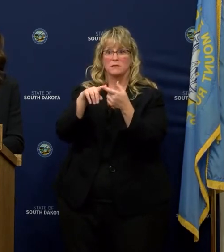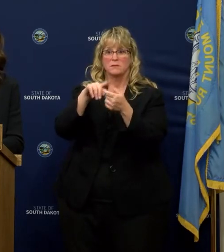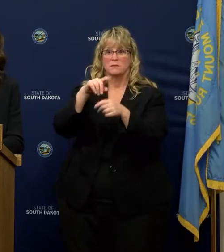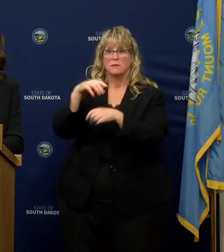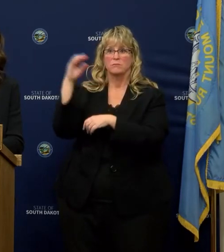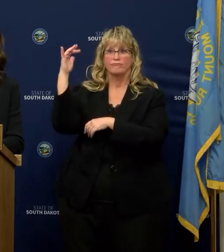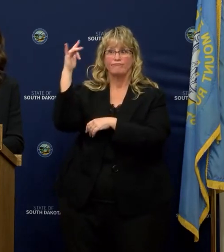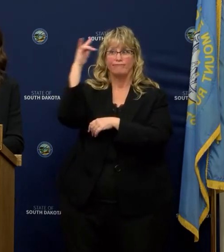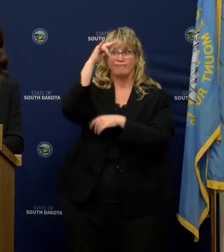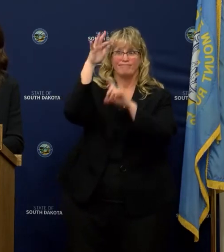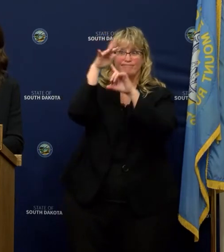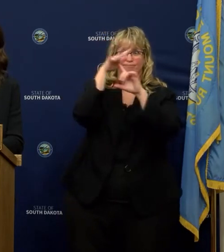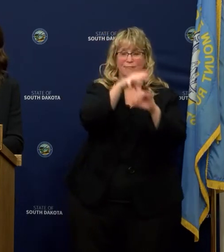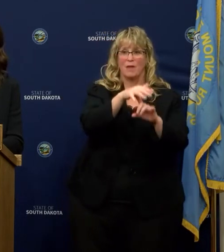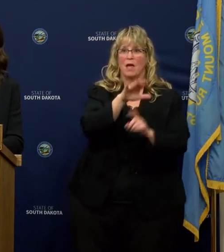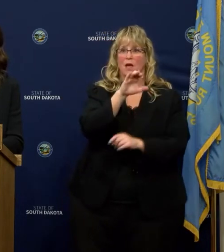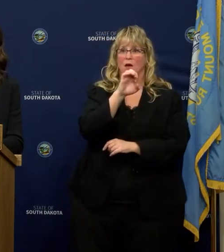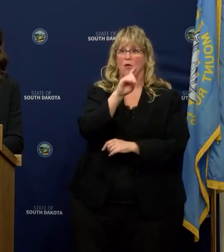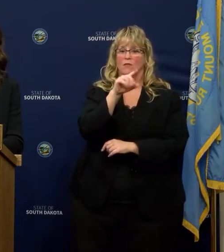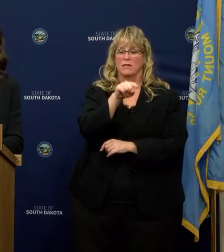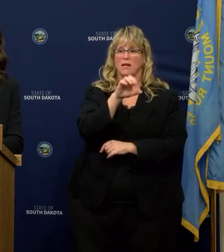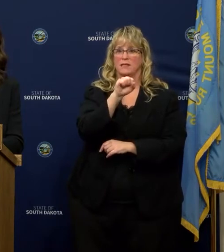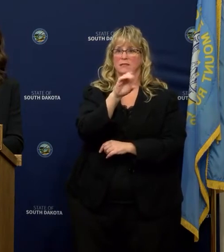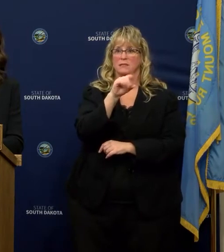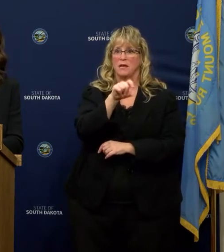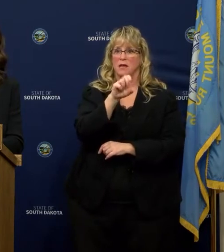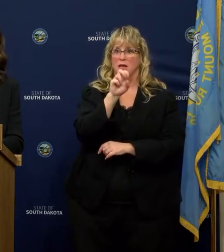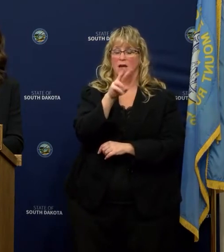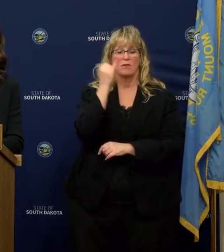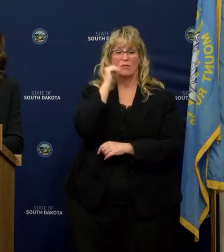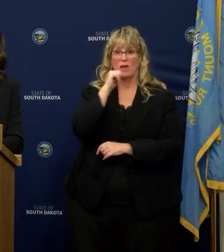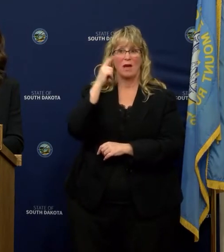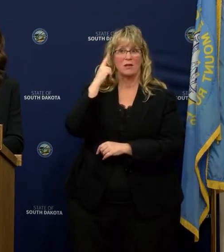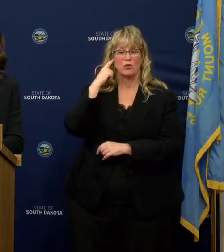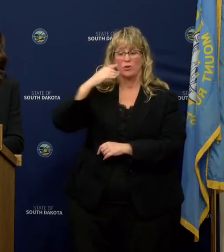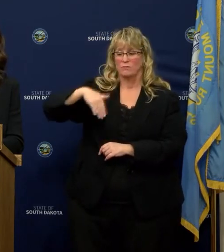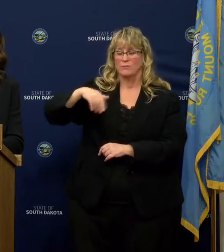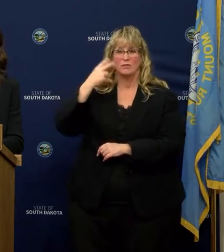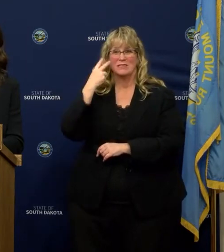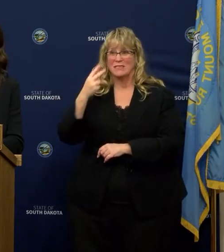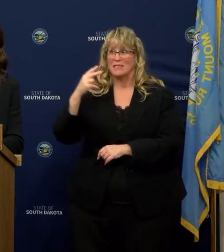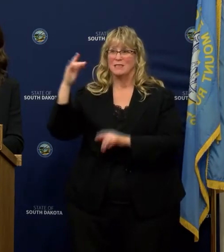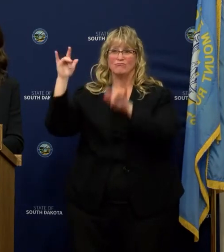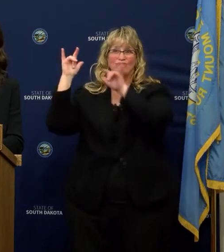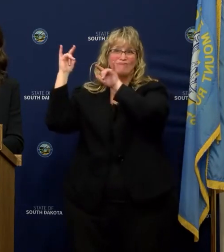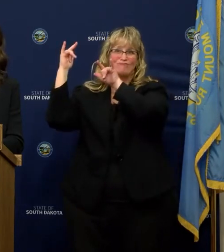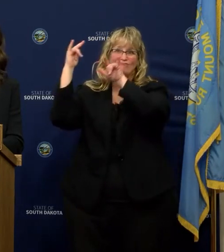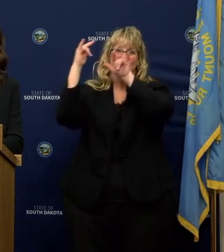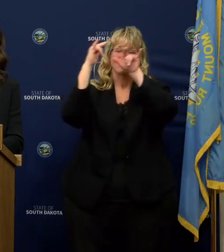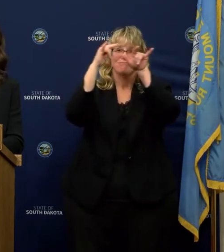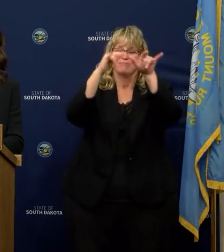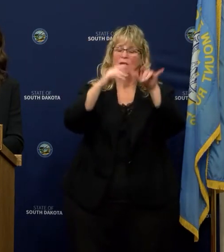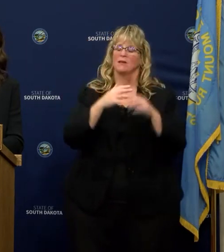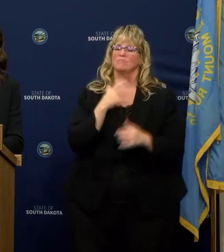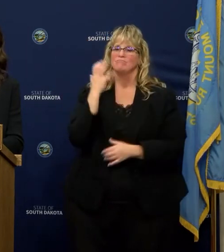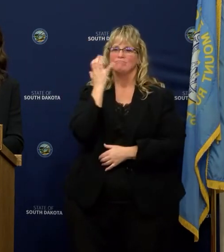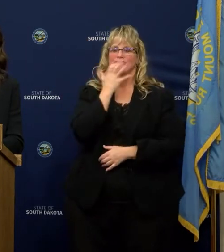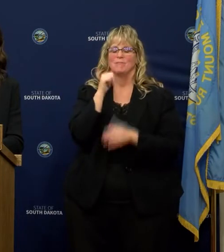on covid.sd.gov. For those of you that haven't been able to see a flyover yet, it's incredibly